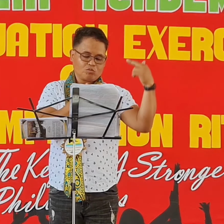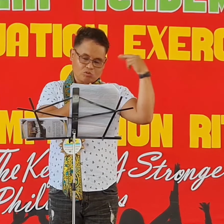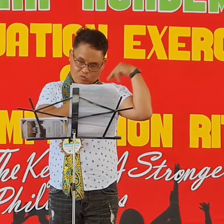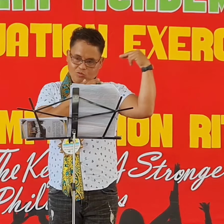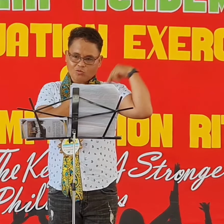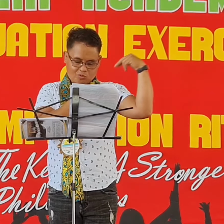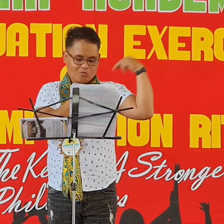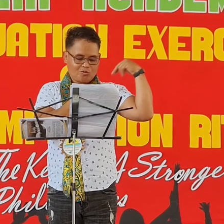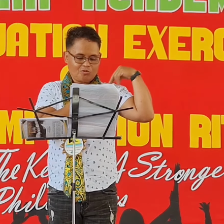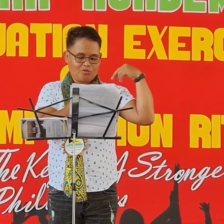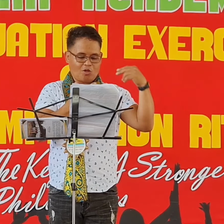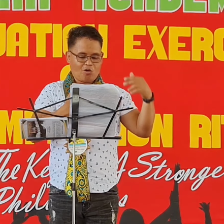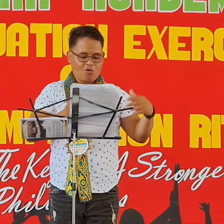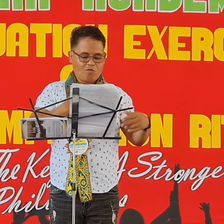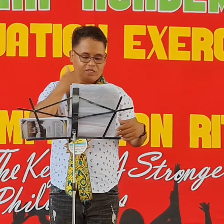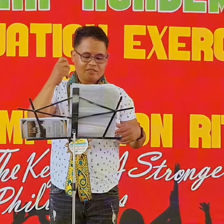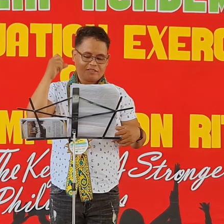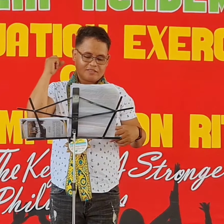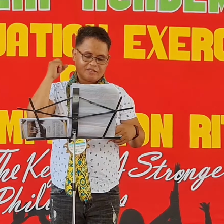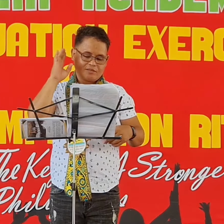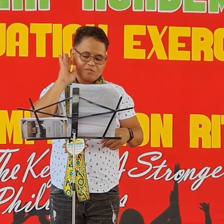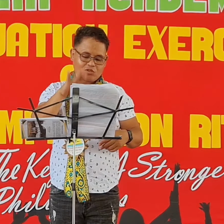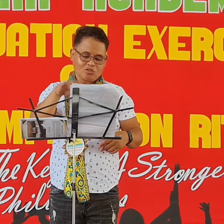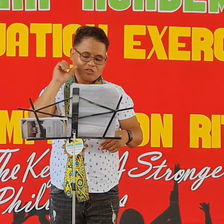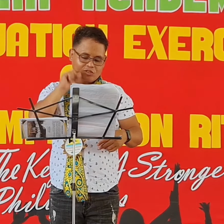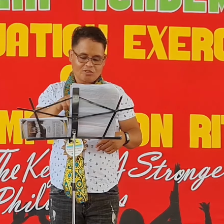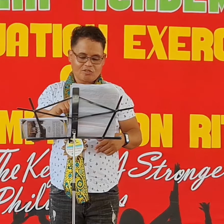Because I still had a responsibility over my younger siblings.